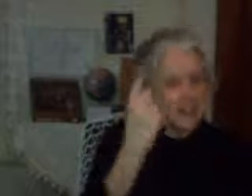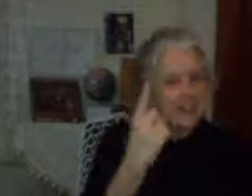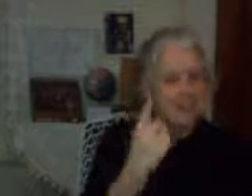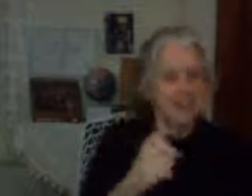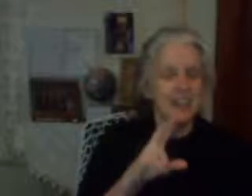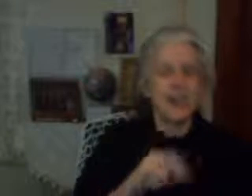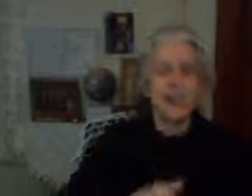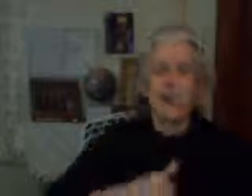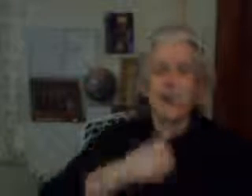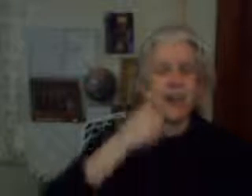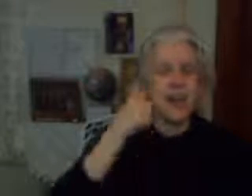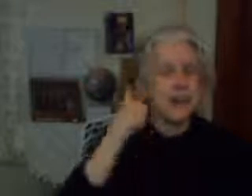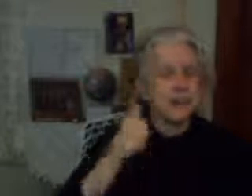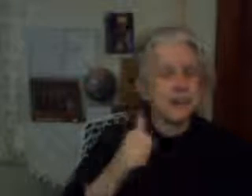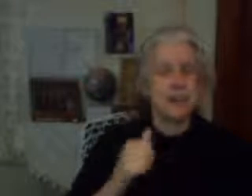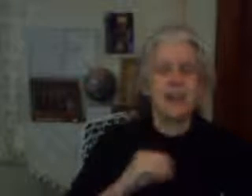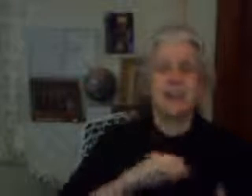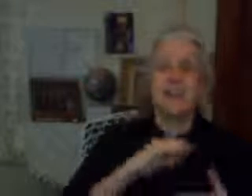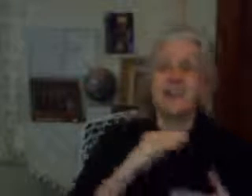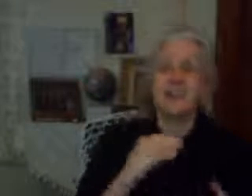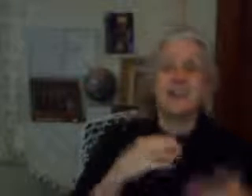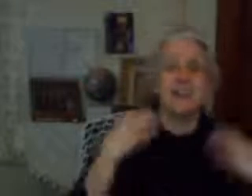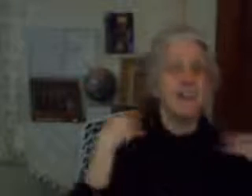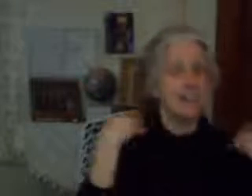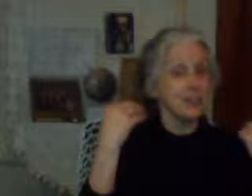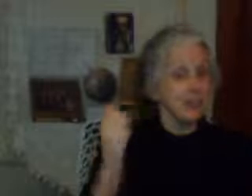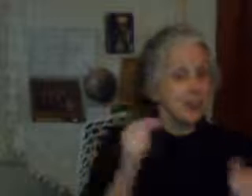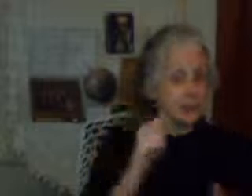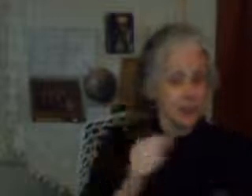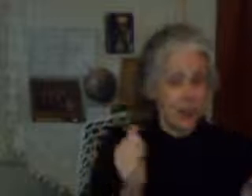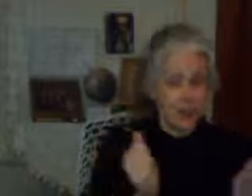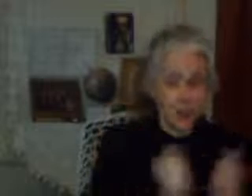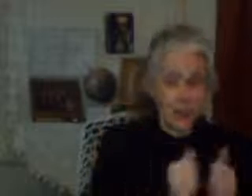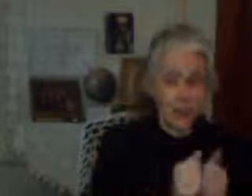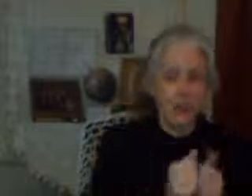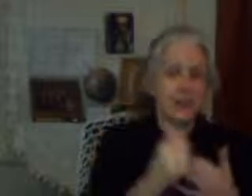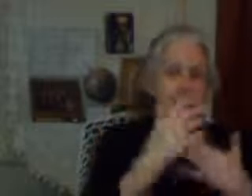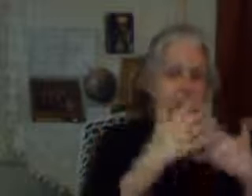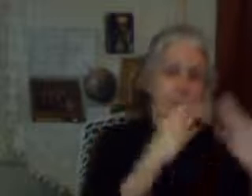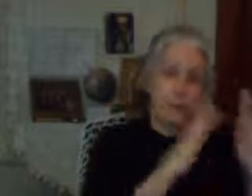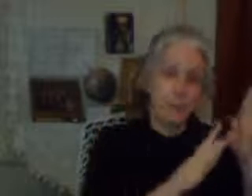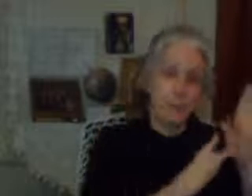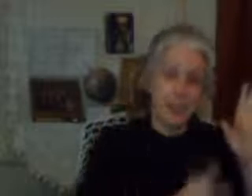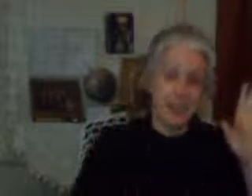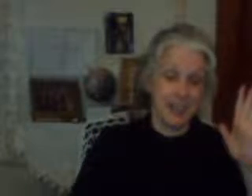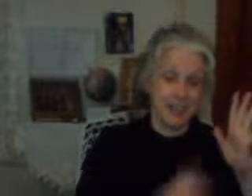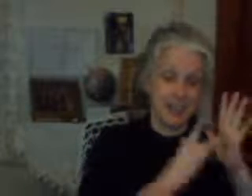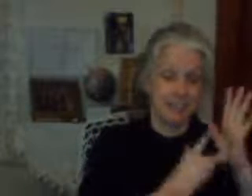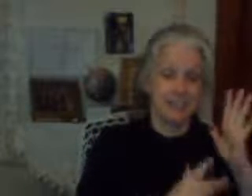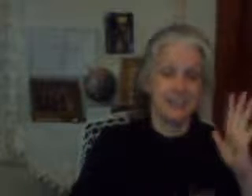No one can bind your wound with their scarred hands. No